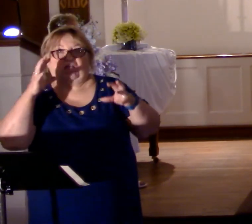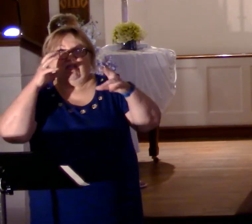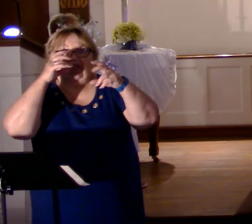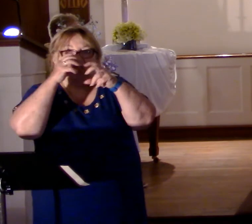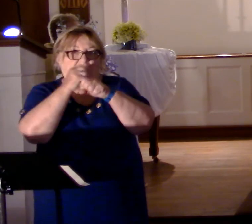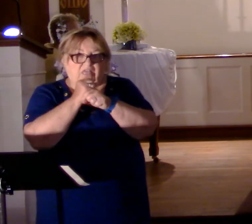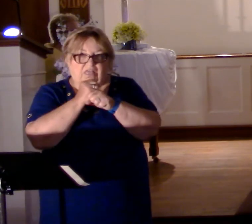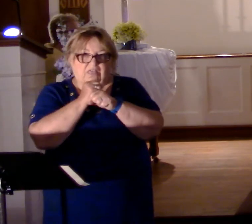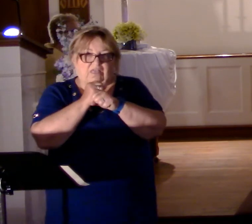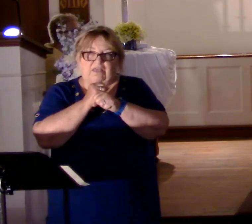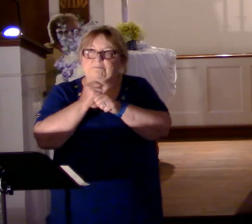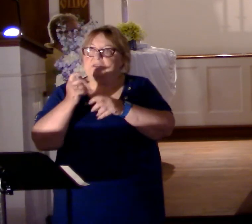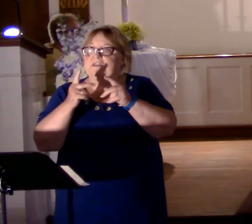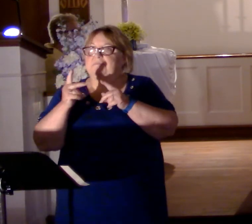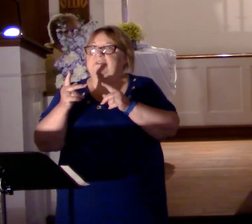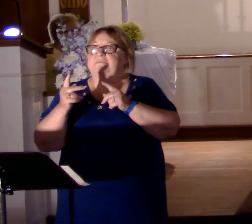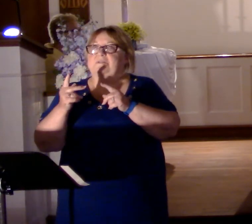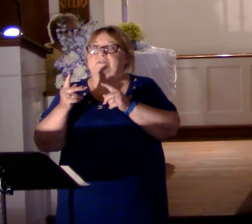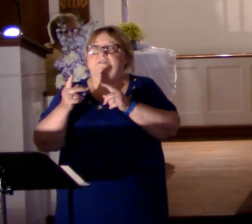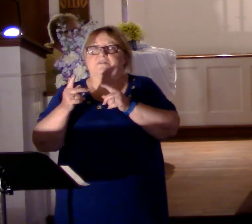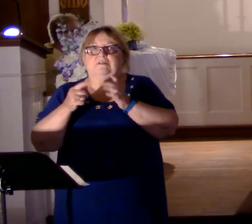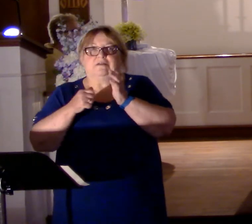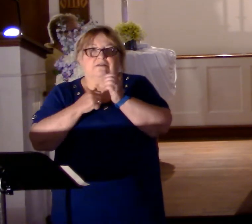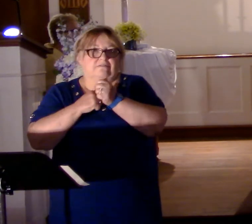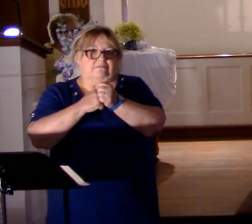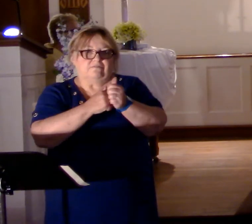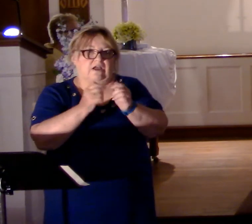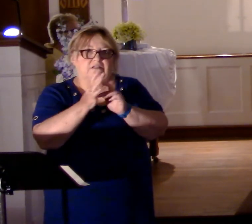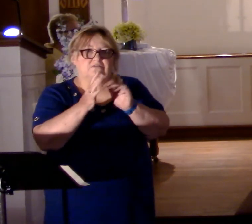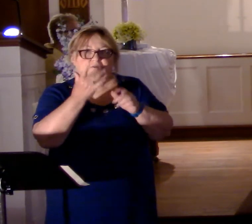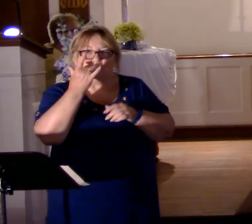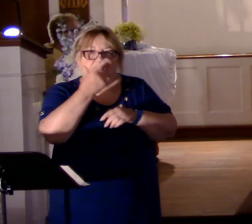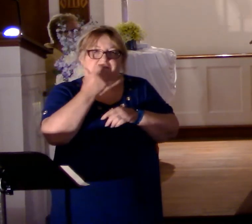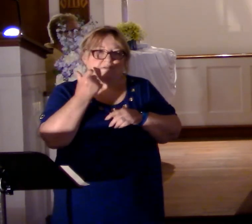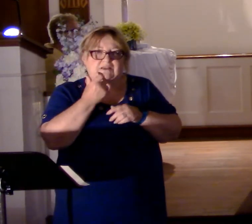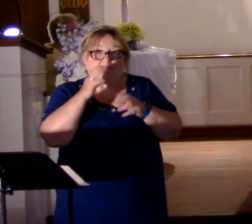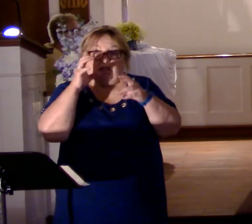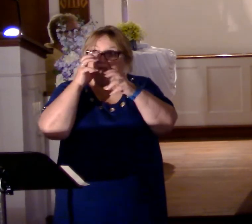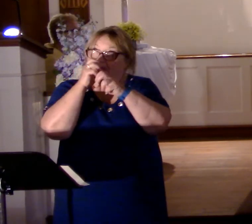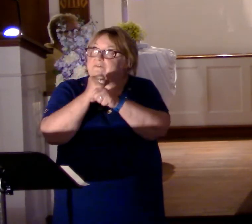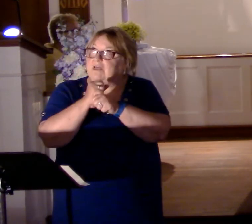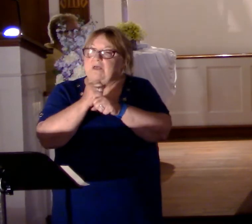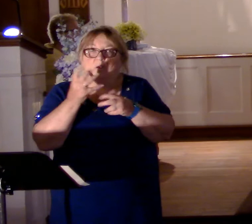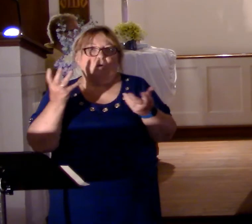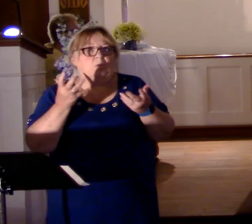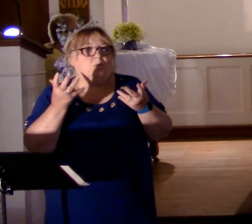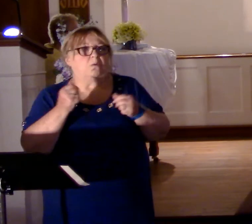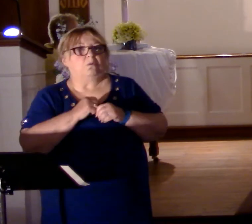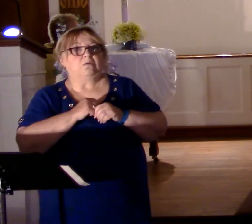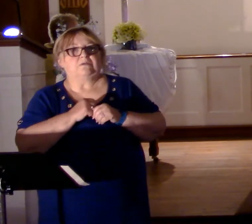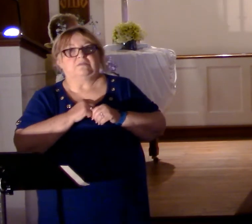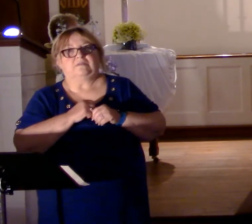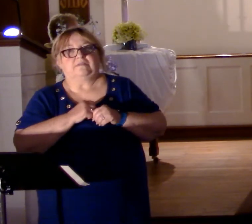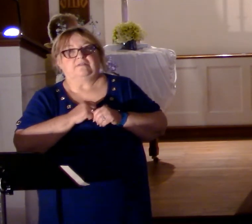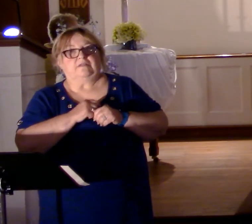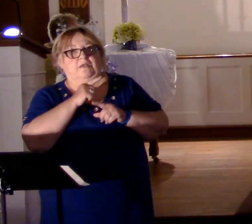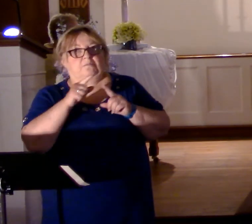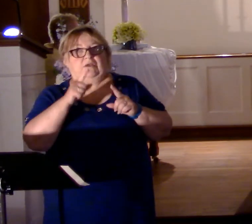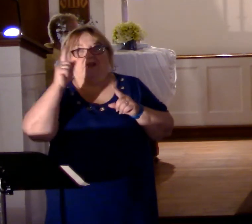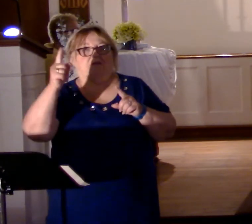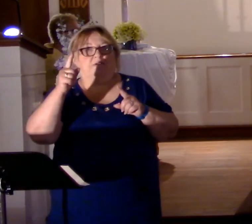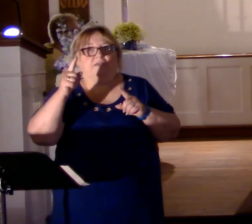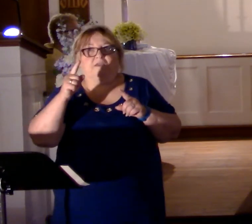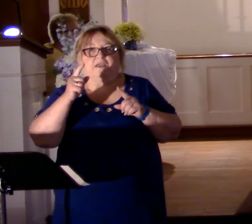fascination. Many people follow Jesus simply out of fascination. When he would